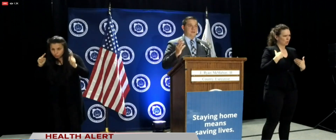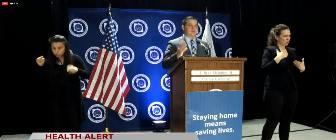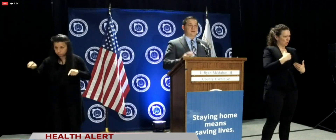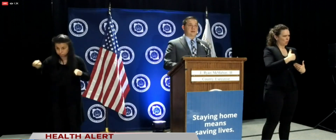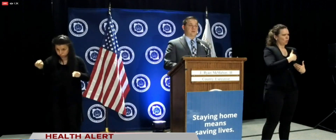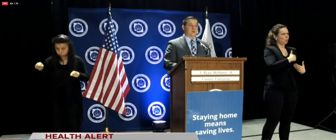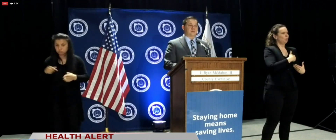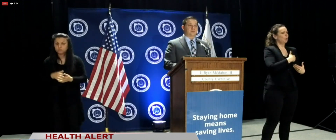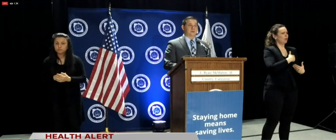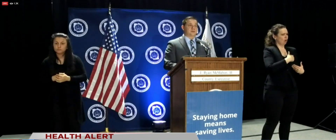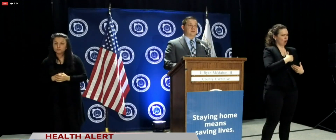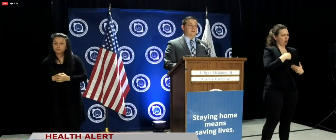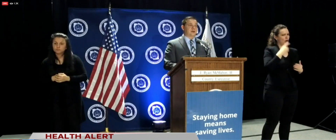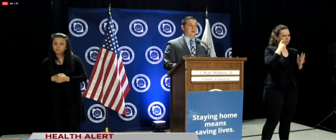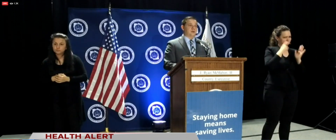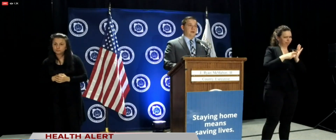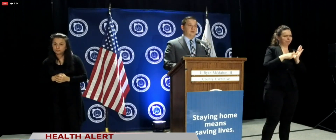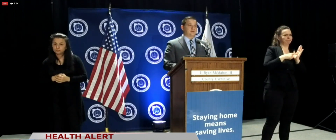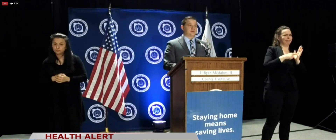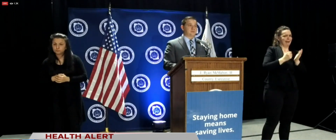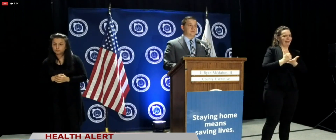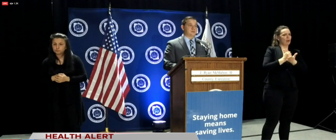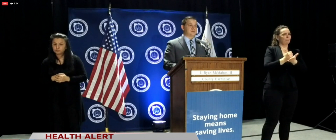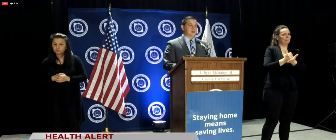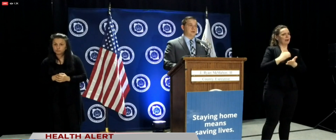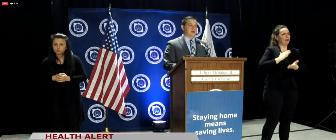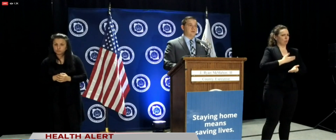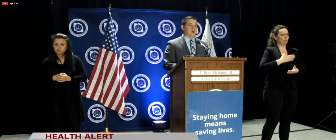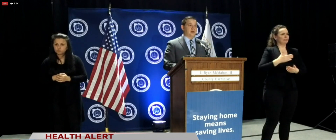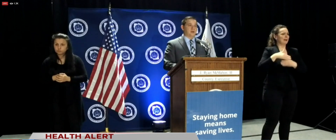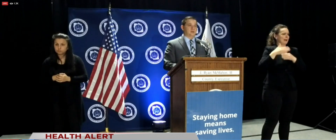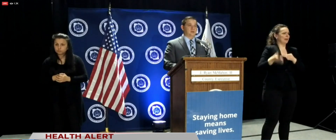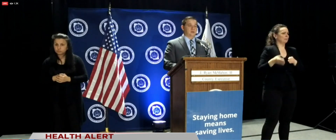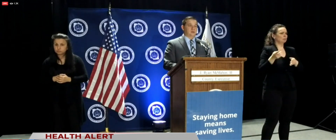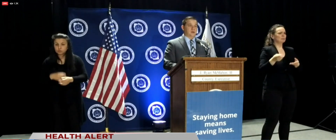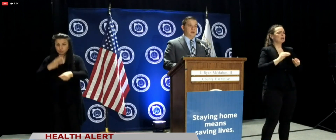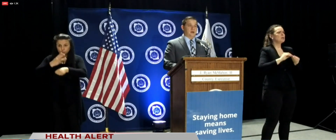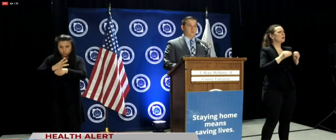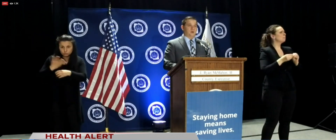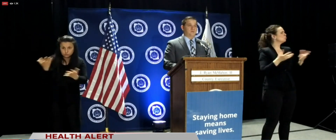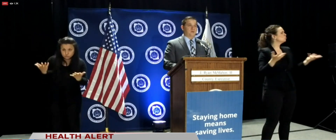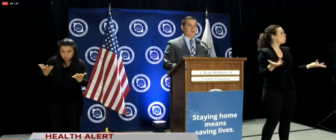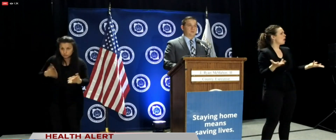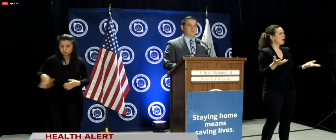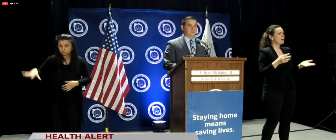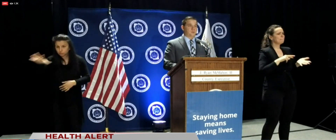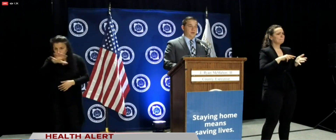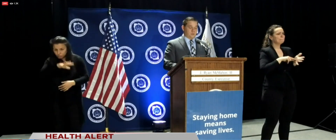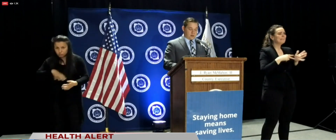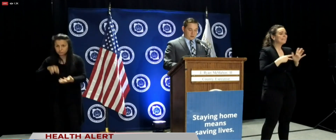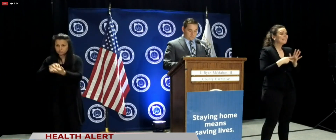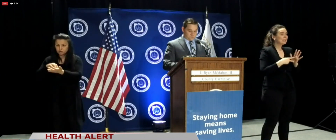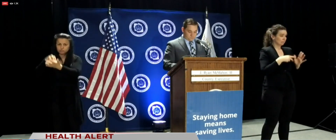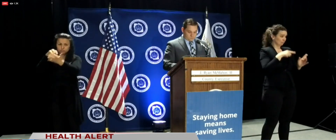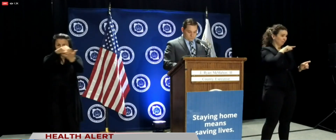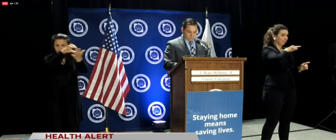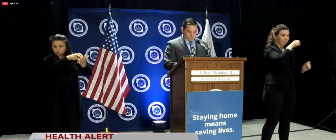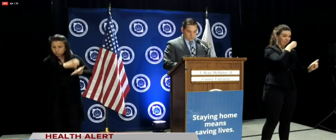you? It's everywhere. It's in every county around us. It's in every end of our county. We're in a fight. We got to